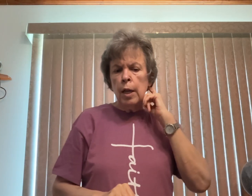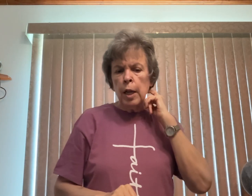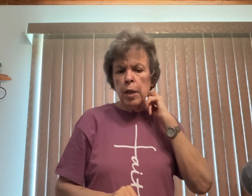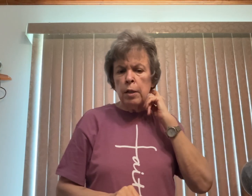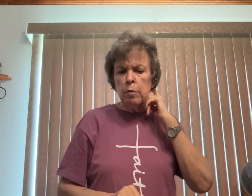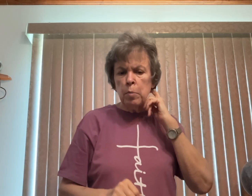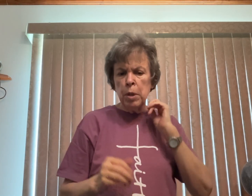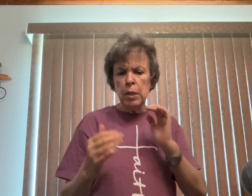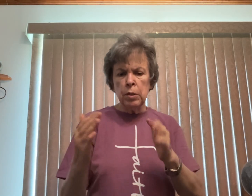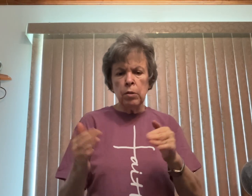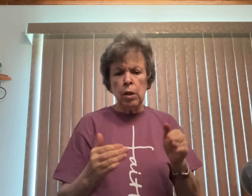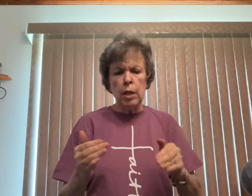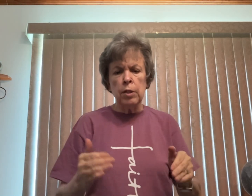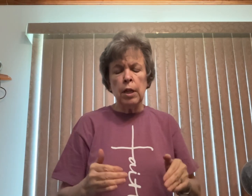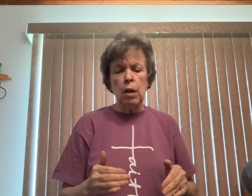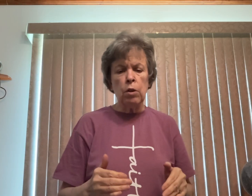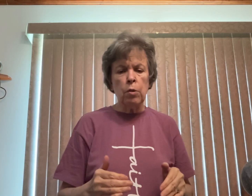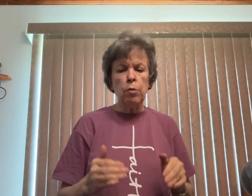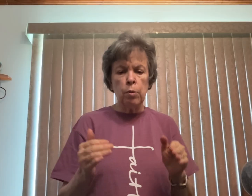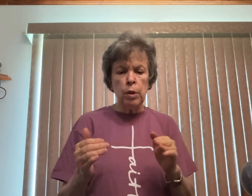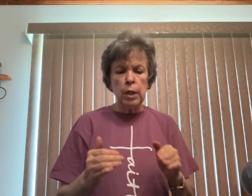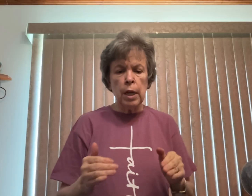Okay, then it repeats those lines again. I'll go through it again.